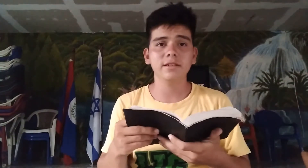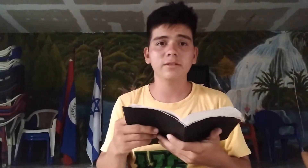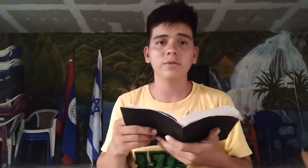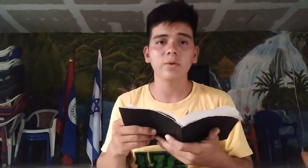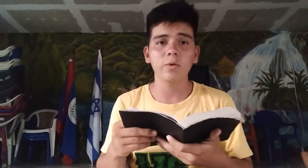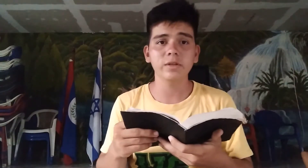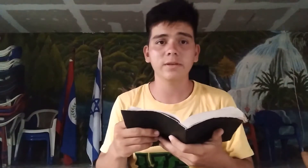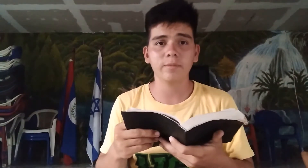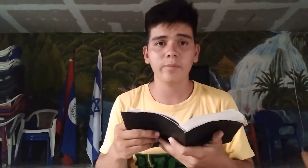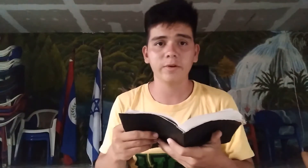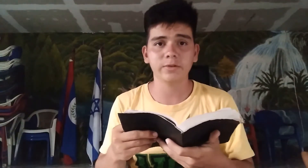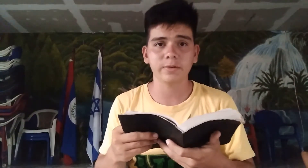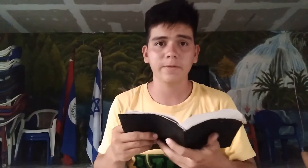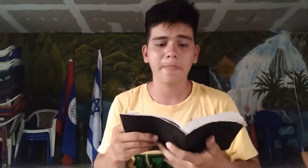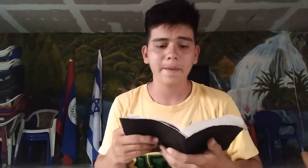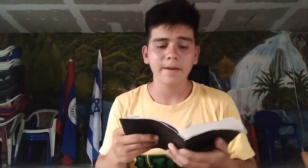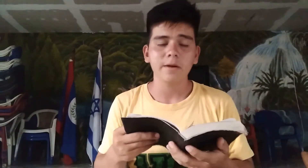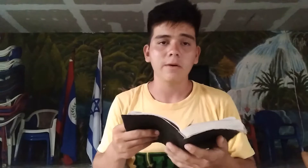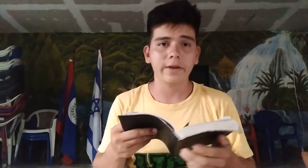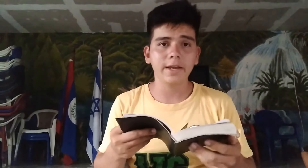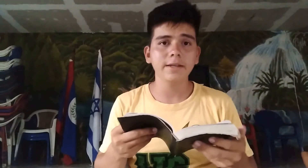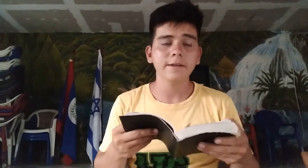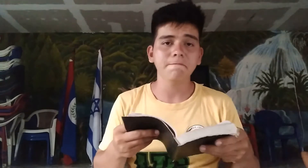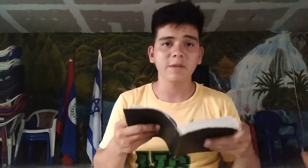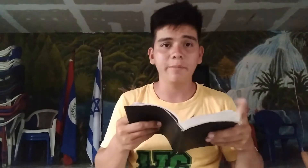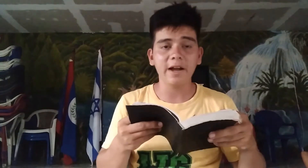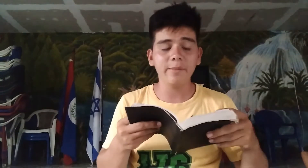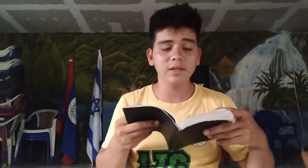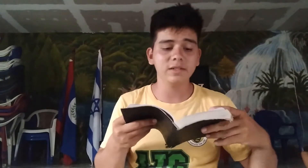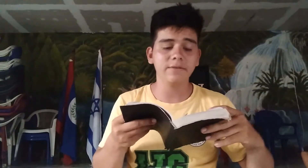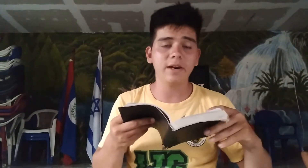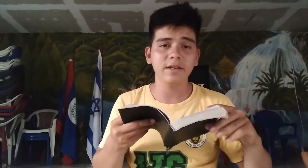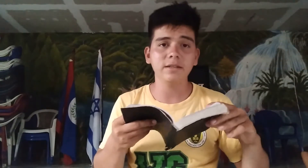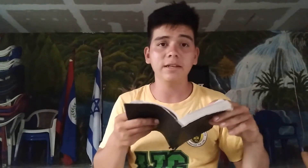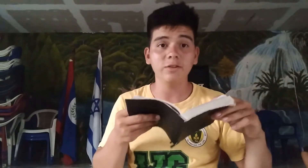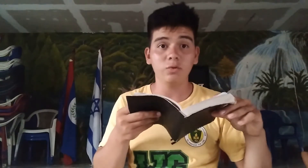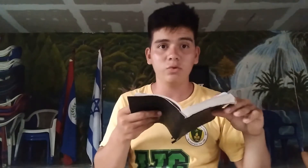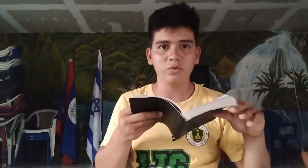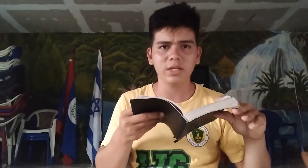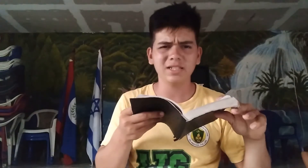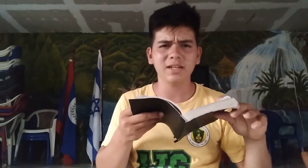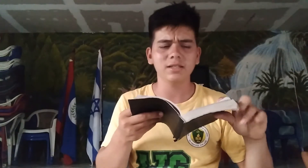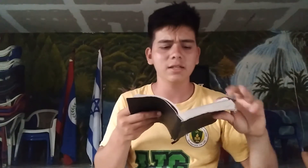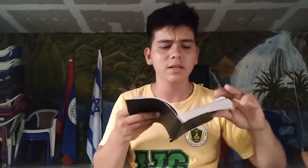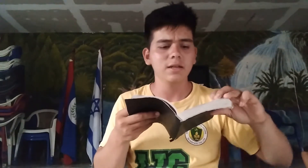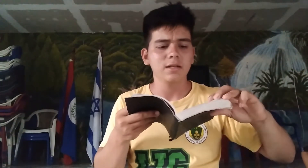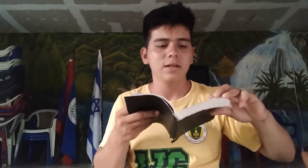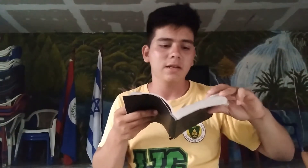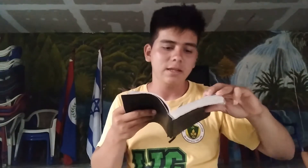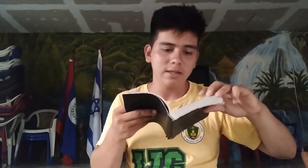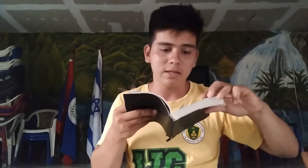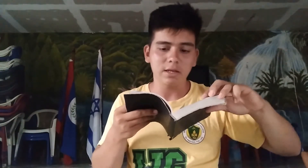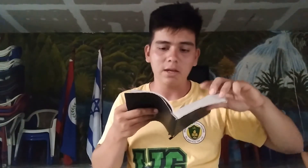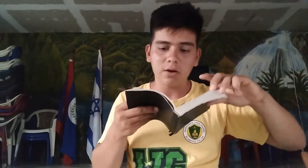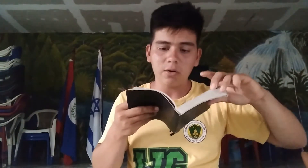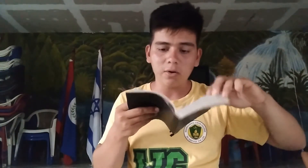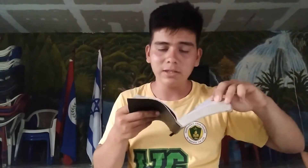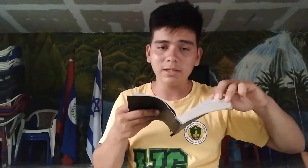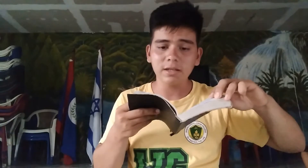teaches who is that person. Okay? The Bible is divided into two sections. The Old